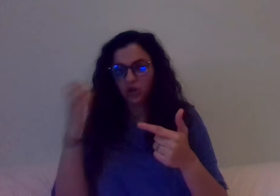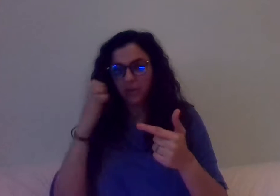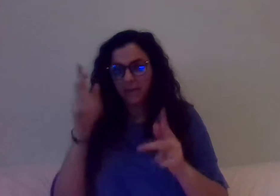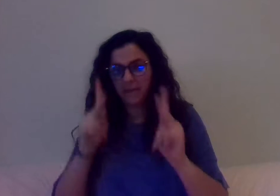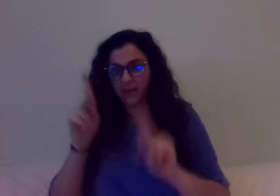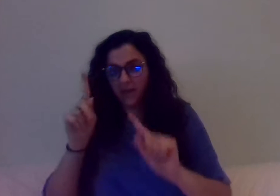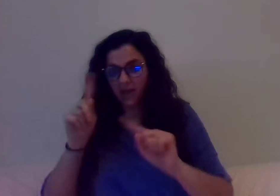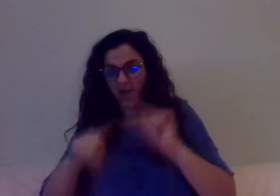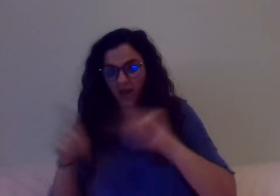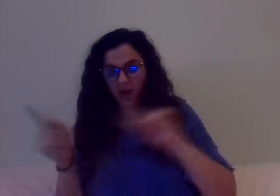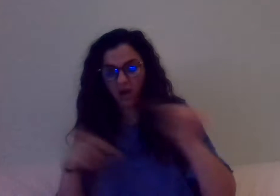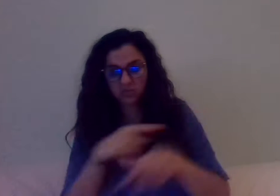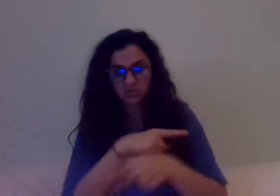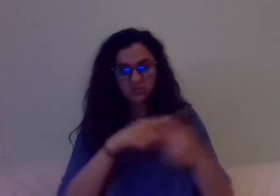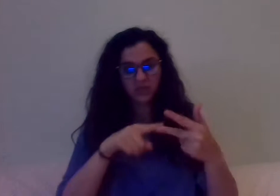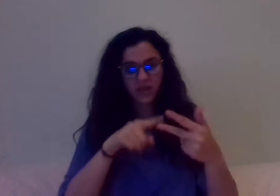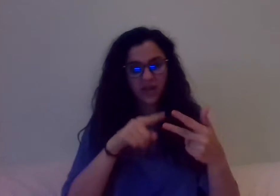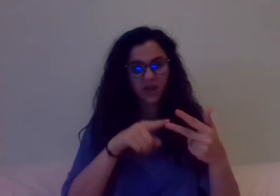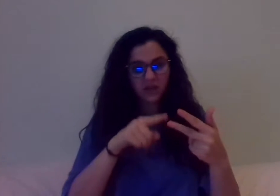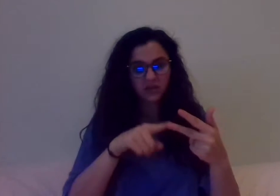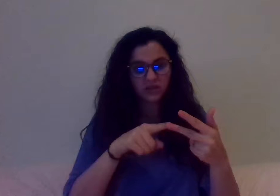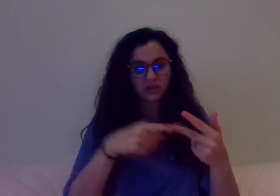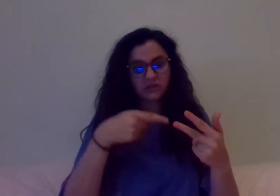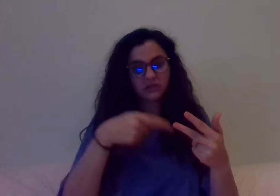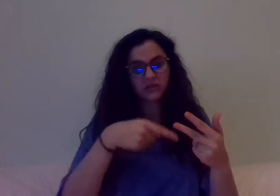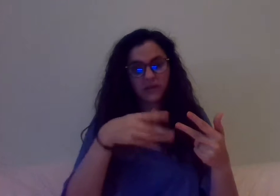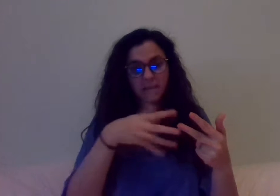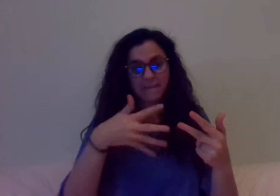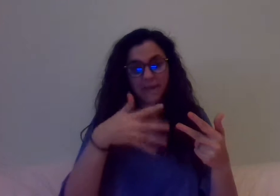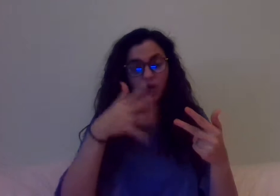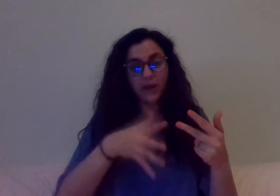do the owners of these manufacturing plants do? Well, they